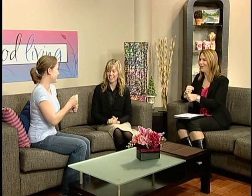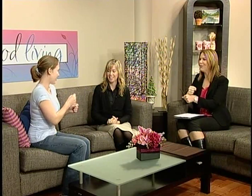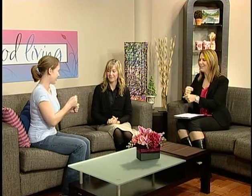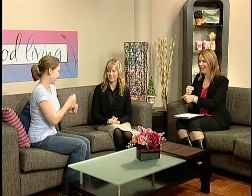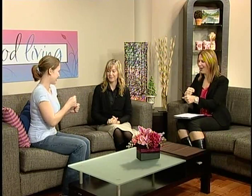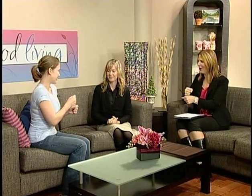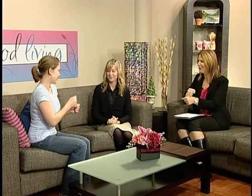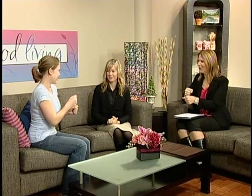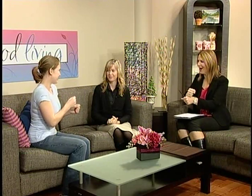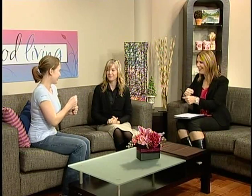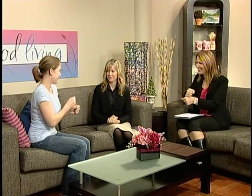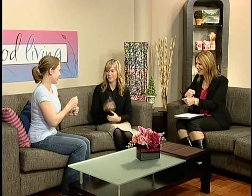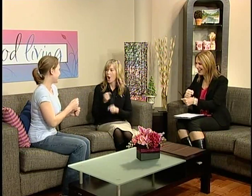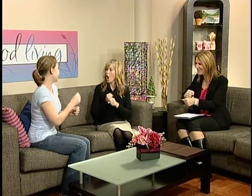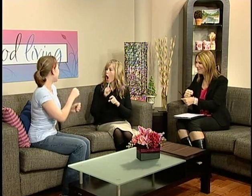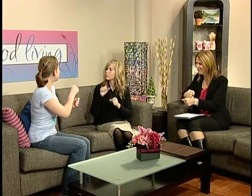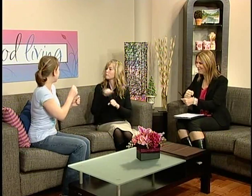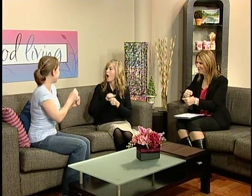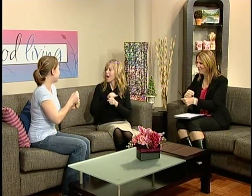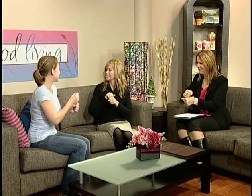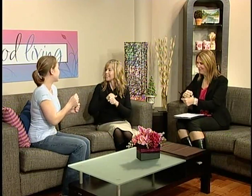Coffee. So coffee's like a coffee grind, is that right?